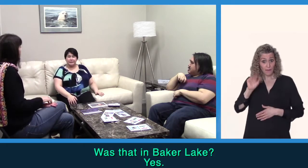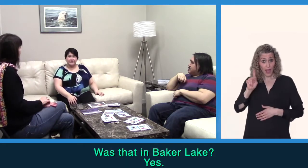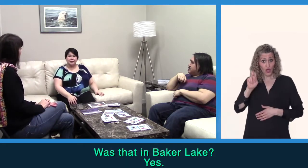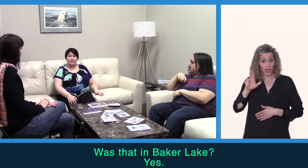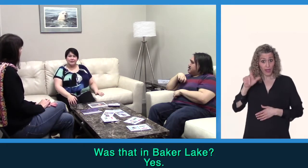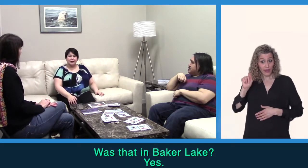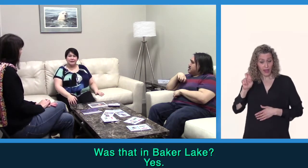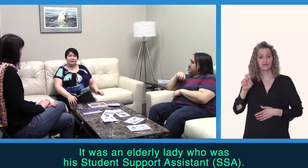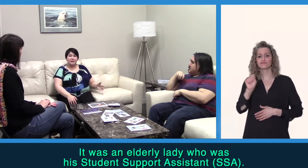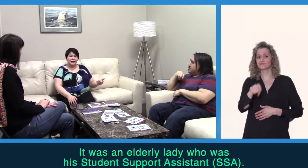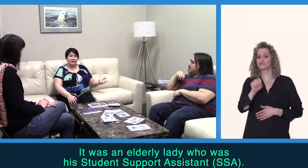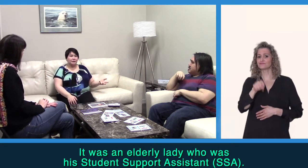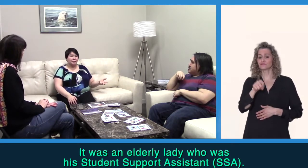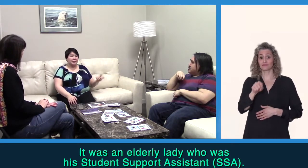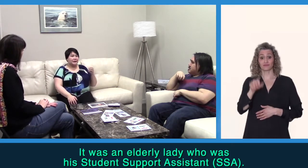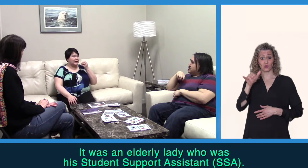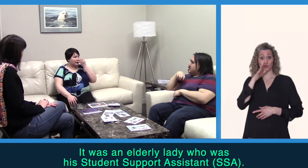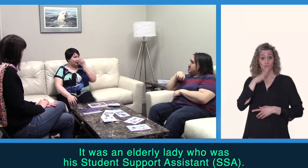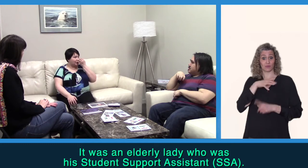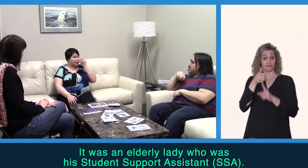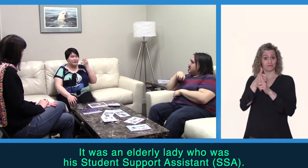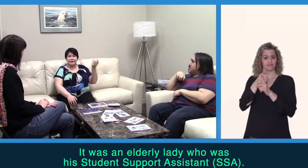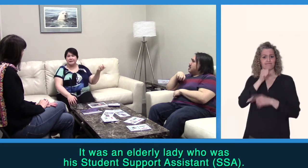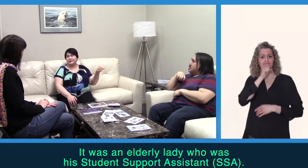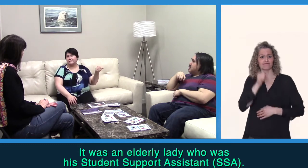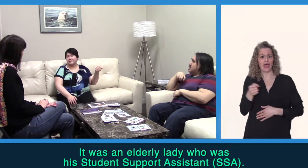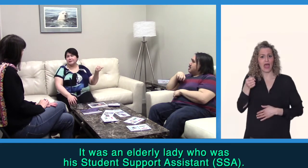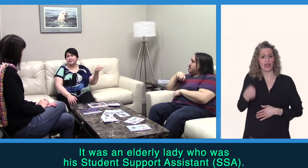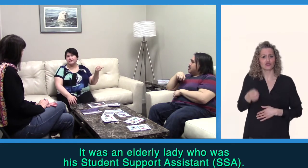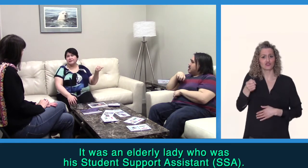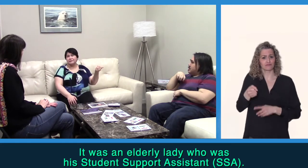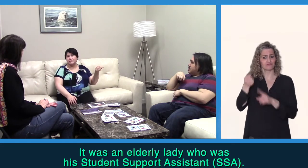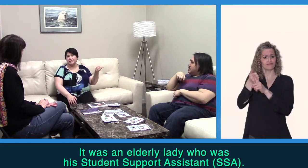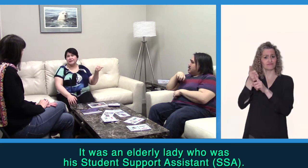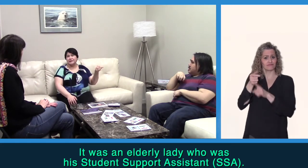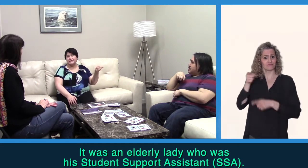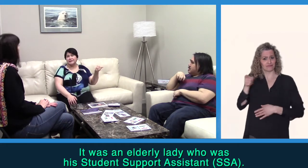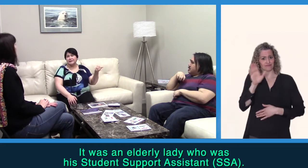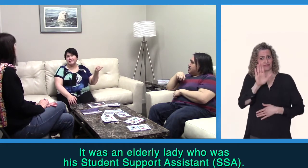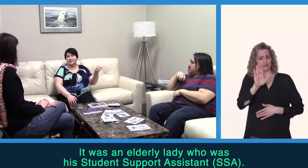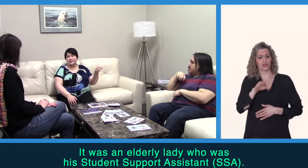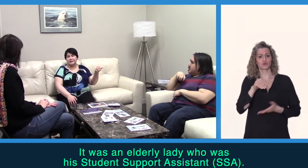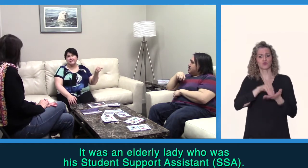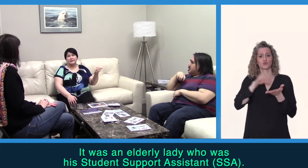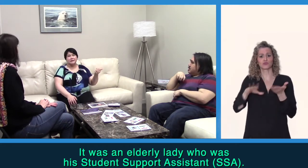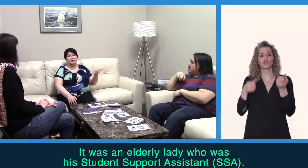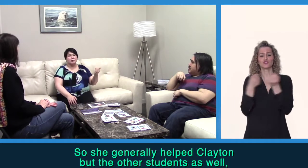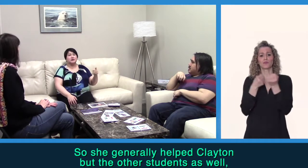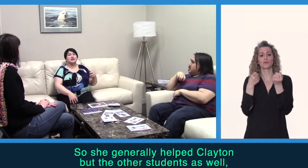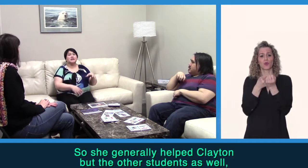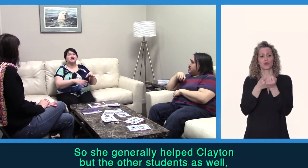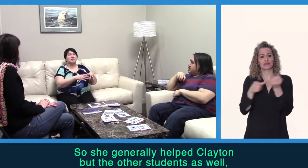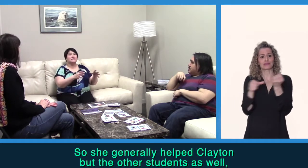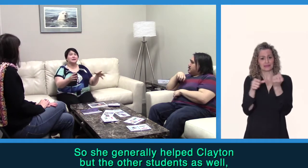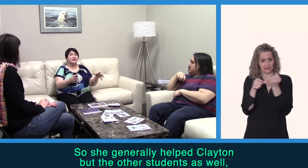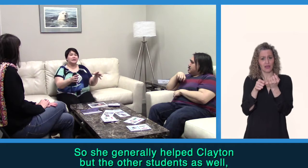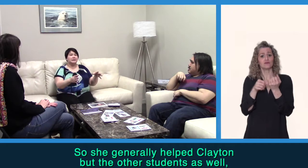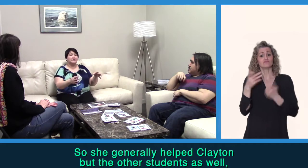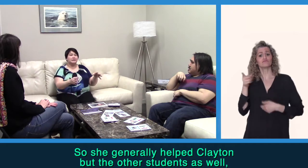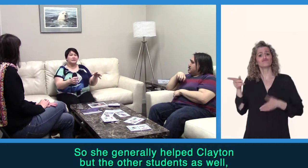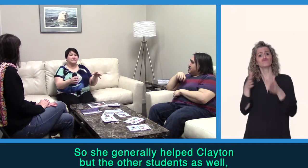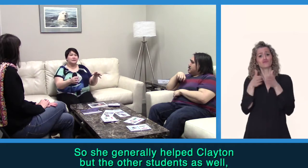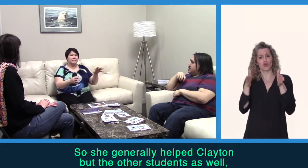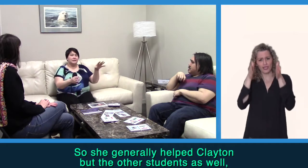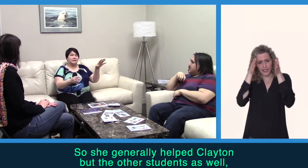Yeah. Okay. And it was an elderly lady who was his student support assistant. Mm-hmm. So she